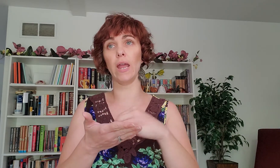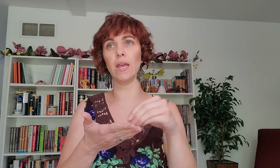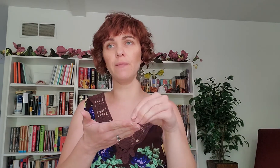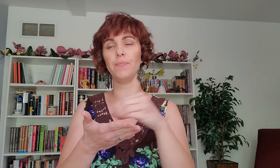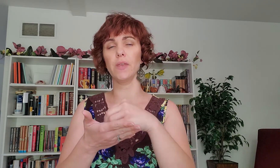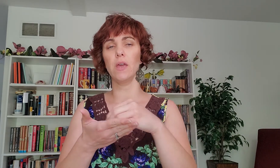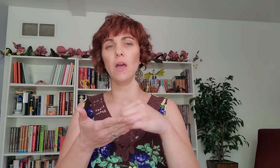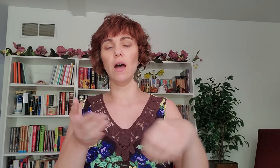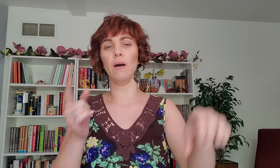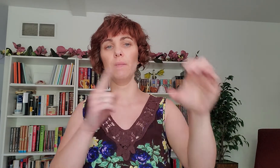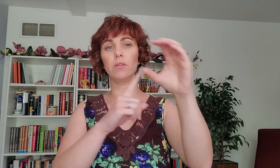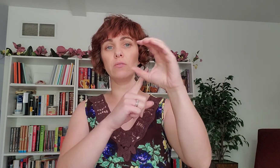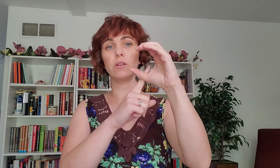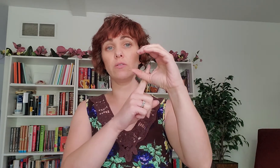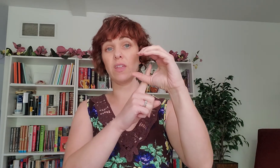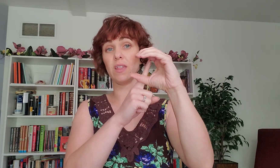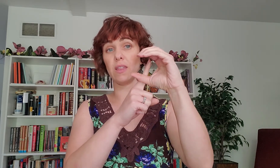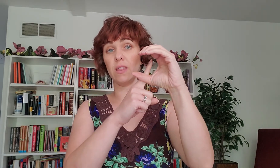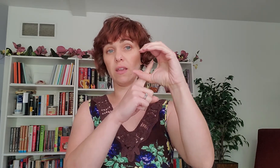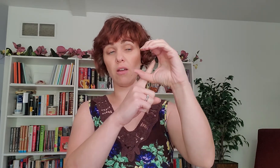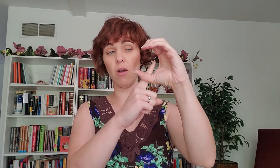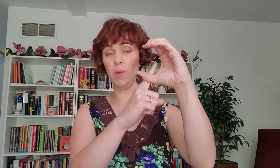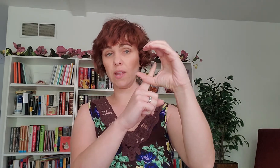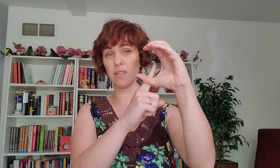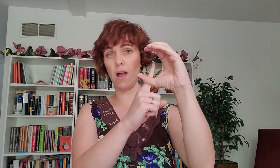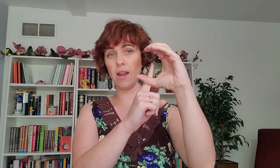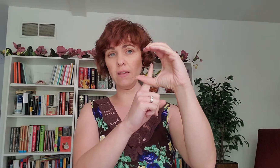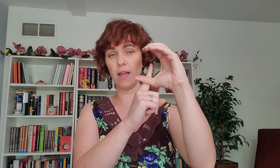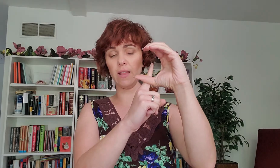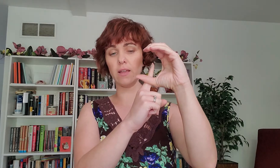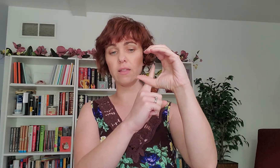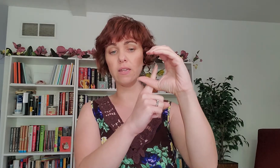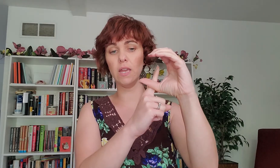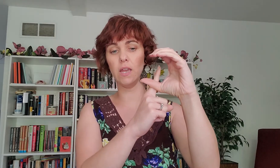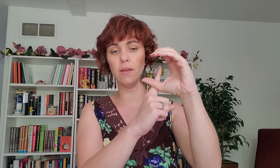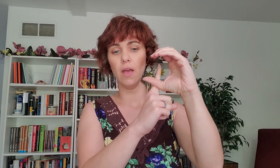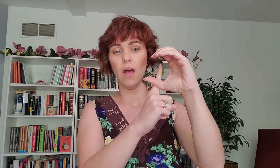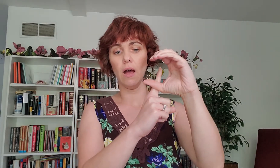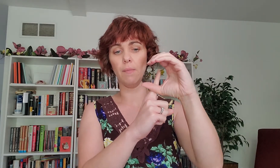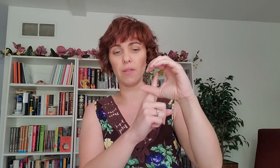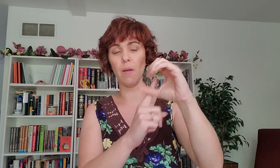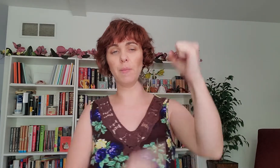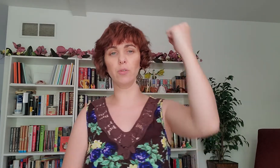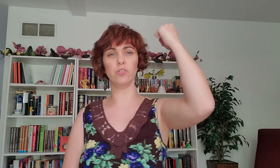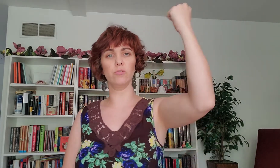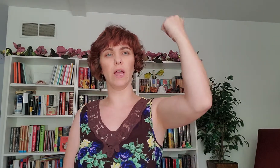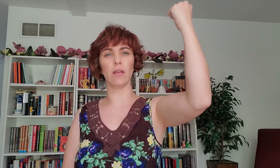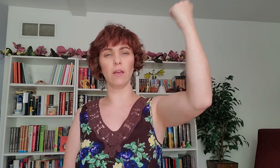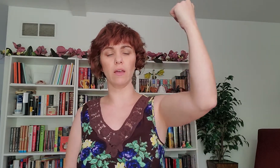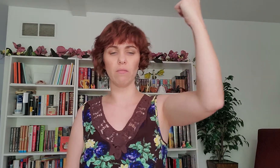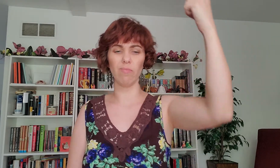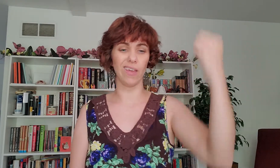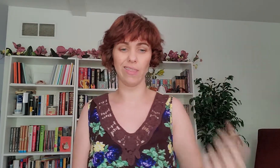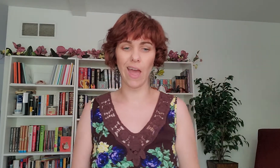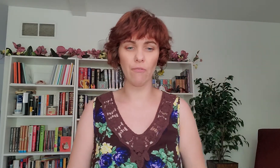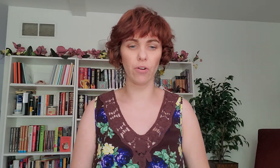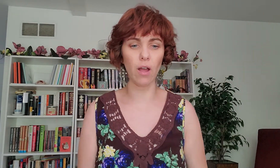it. You can do the communist sign, that like C. Some people do like that for